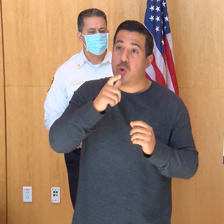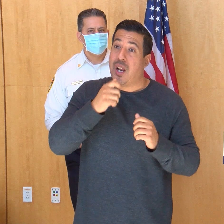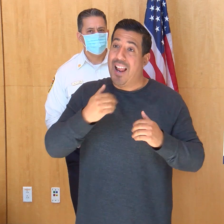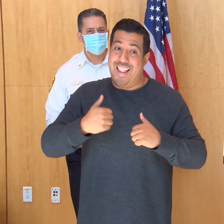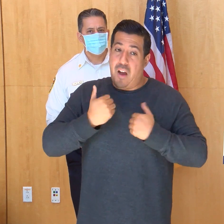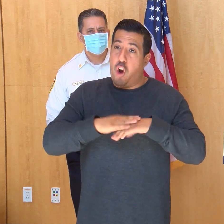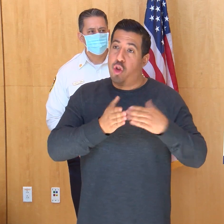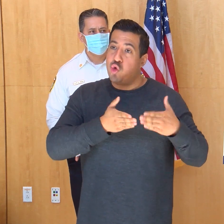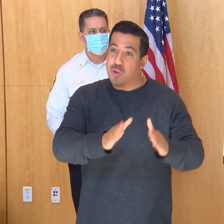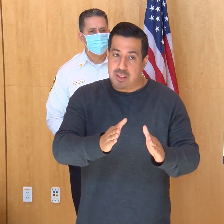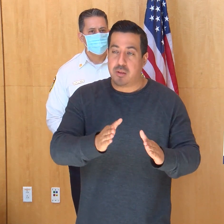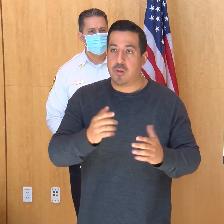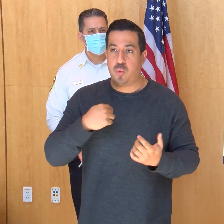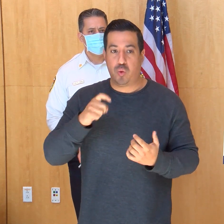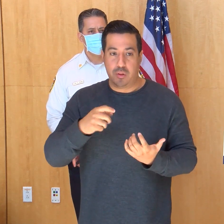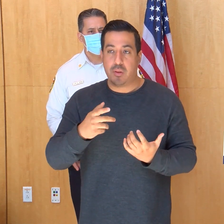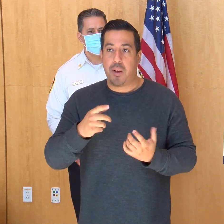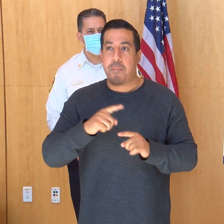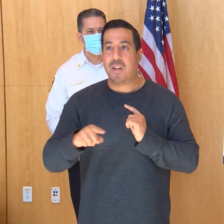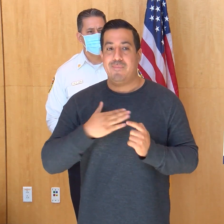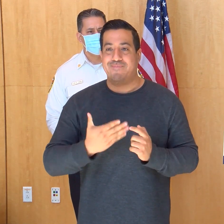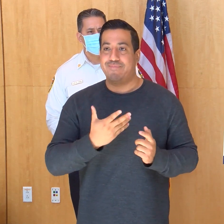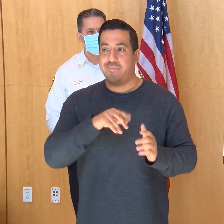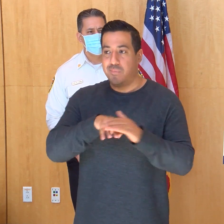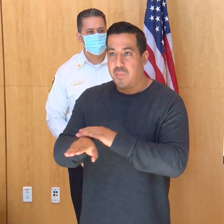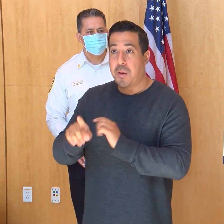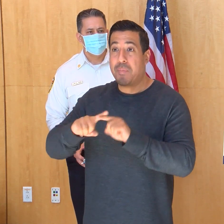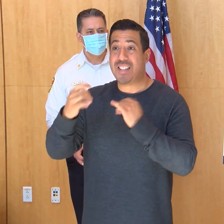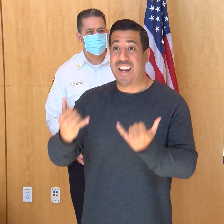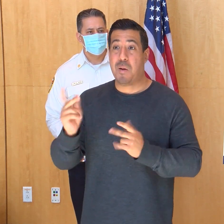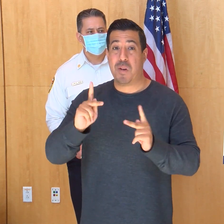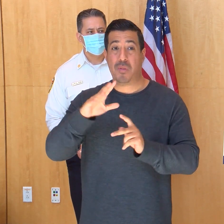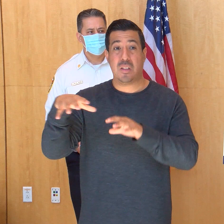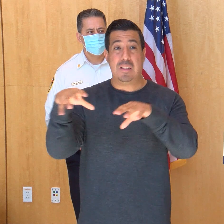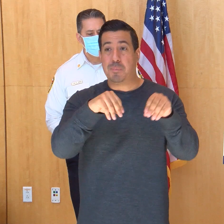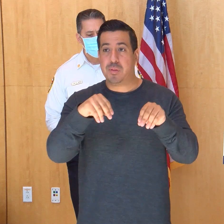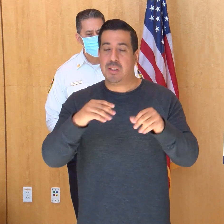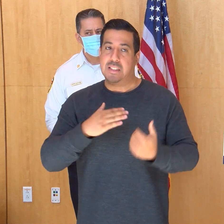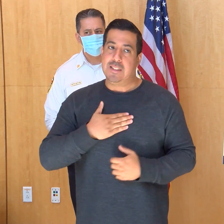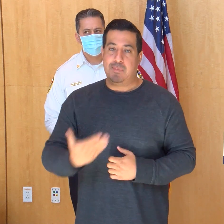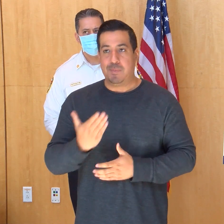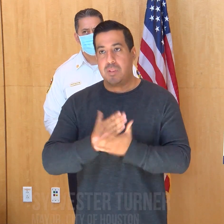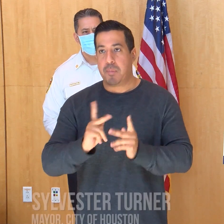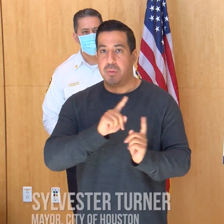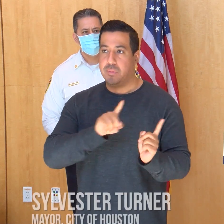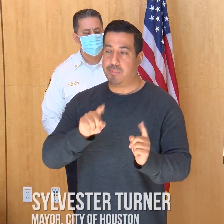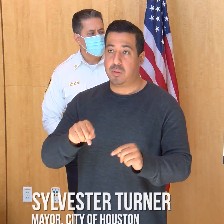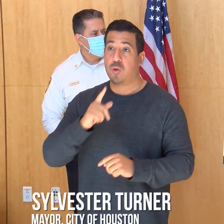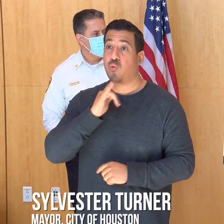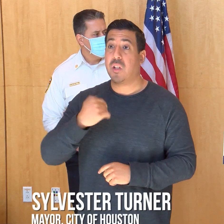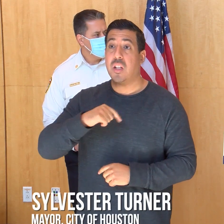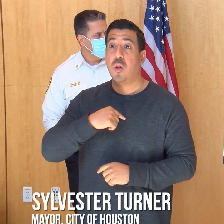to expand that somewhat because of what is happening with the power being out. Where we had initially planned